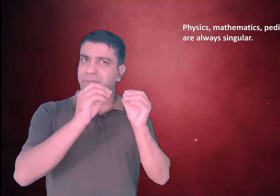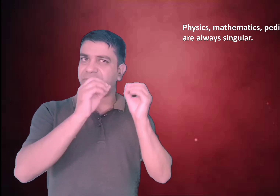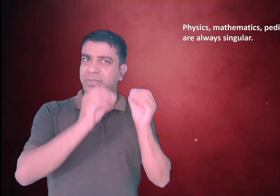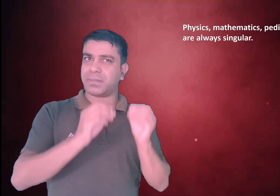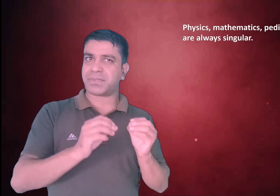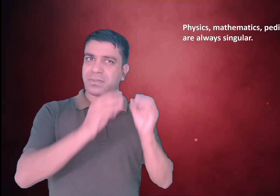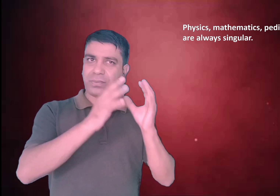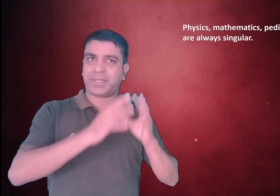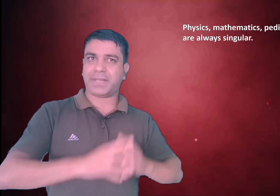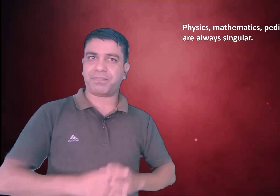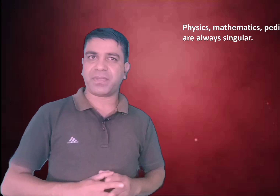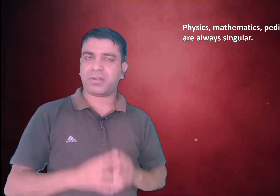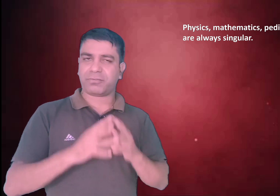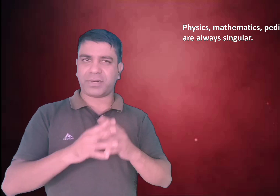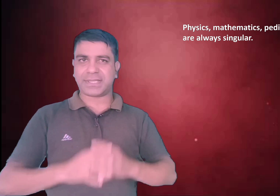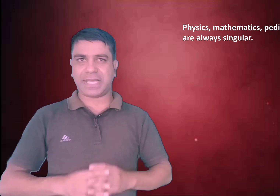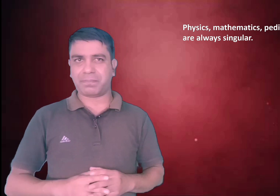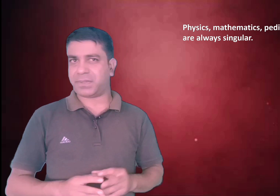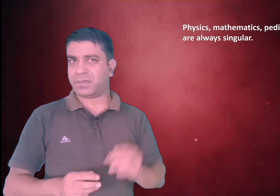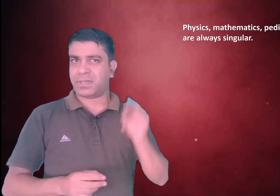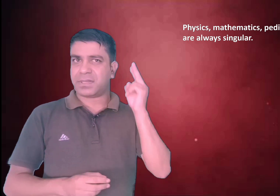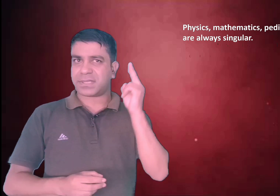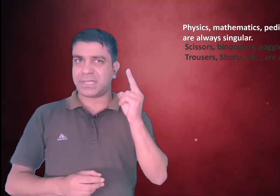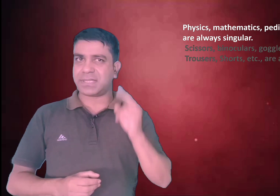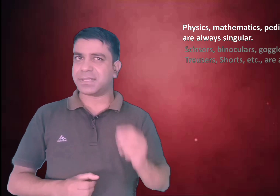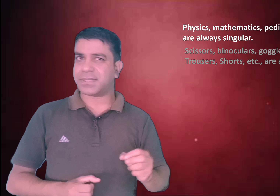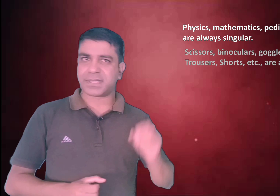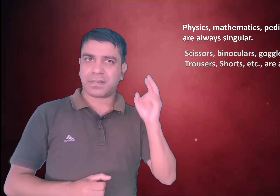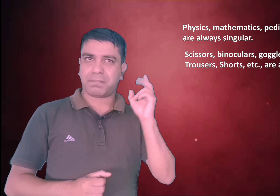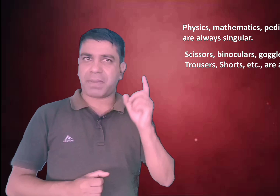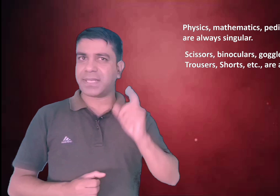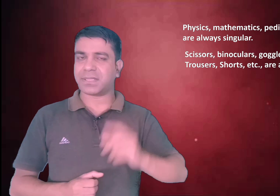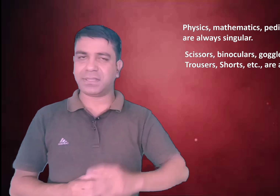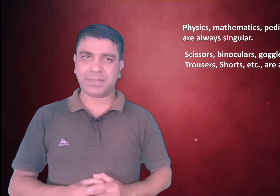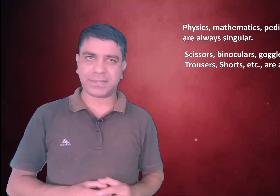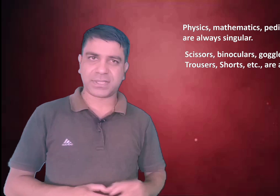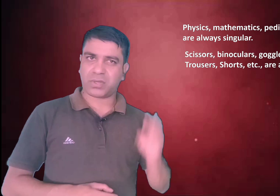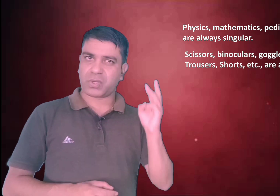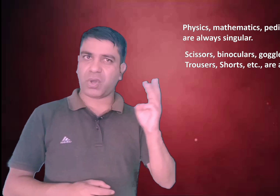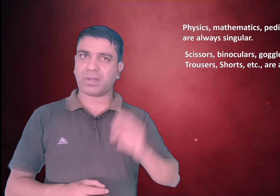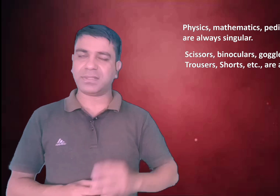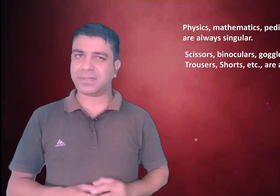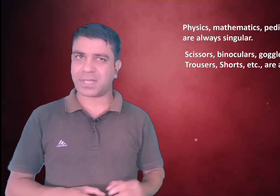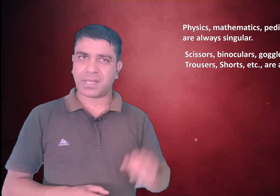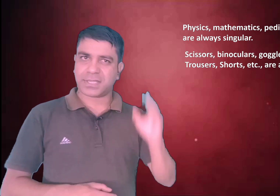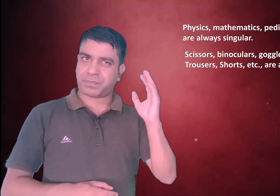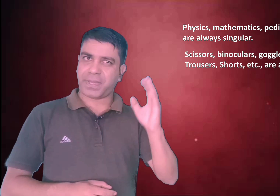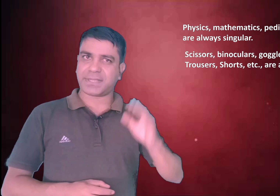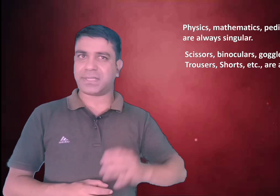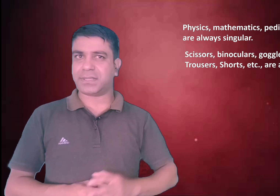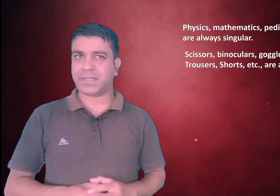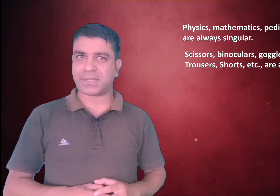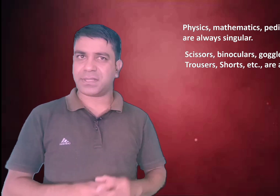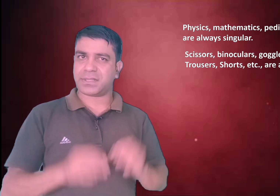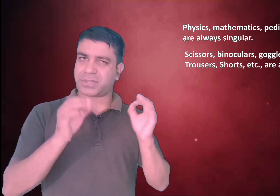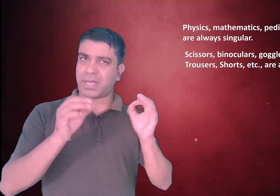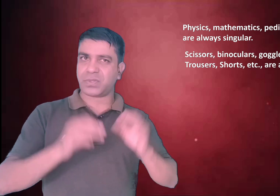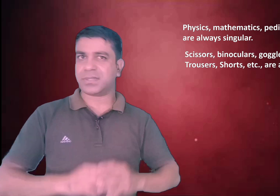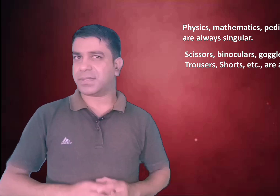plural verbs with them. For example, scissors, binoculars, goggles, spectacles,